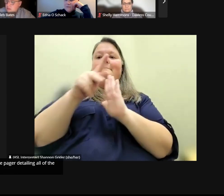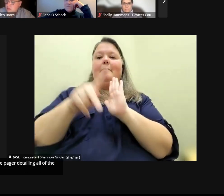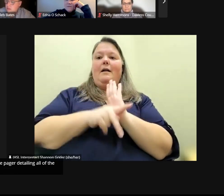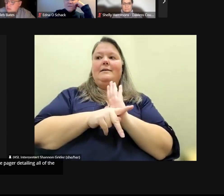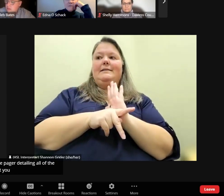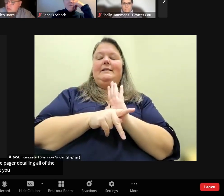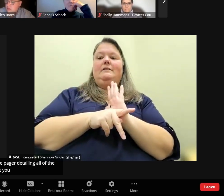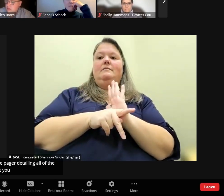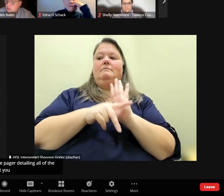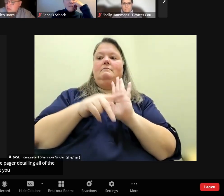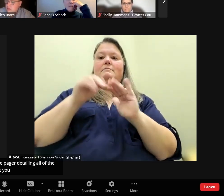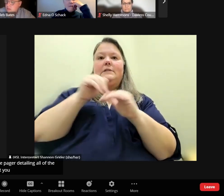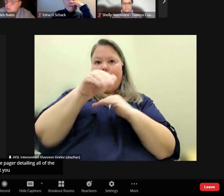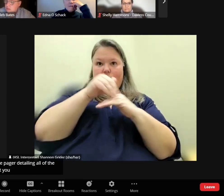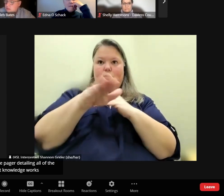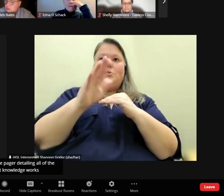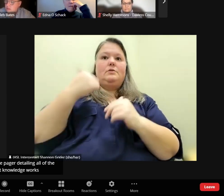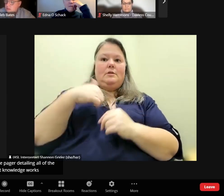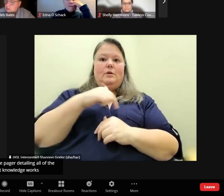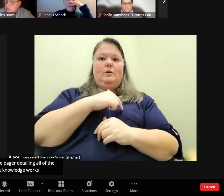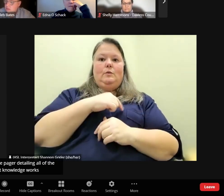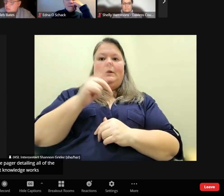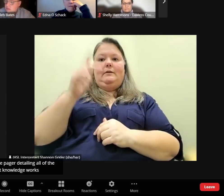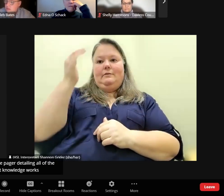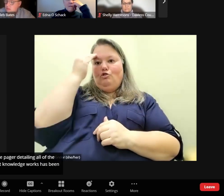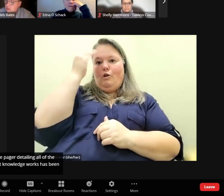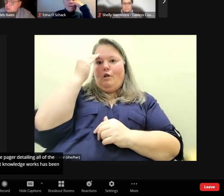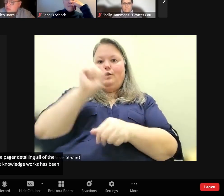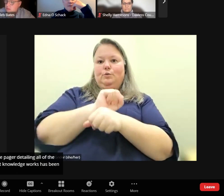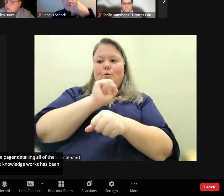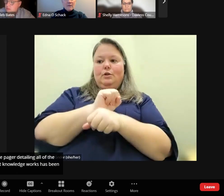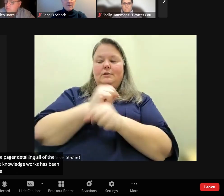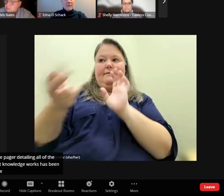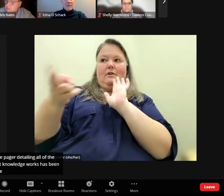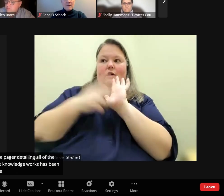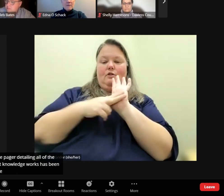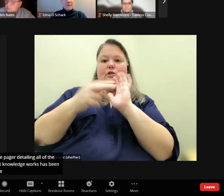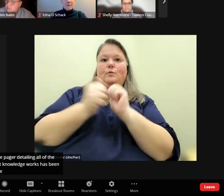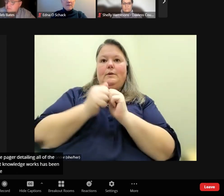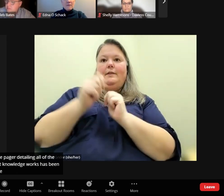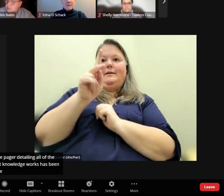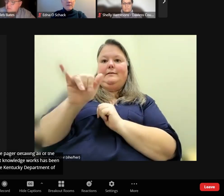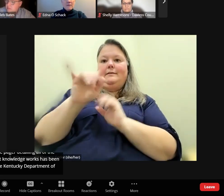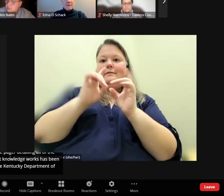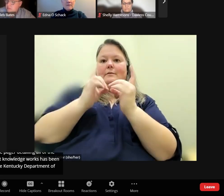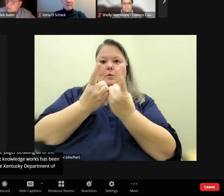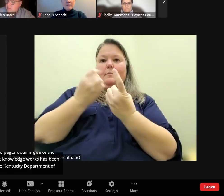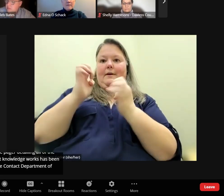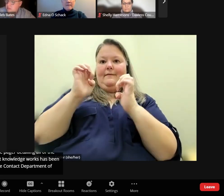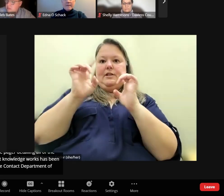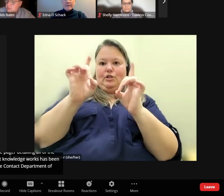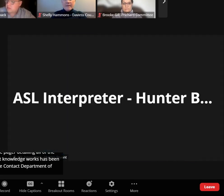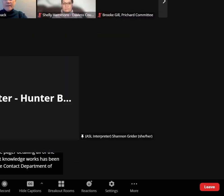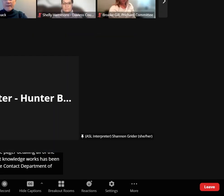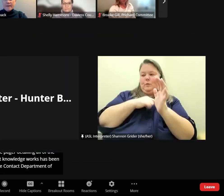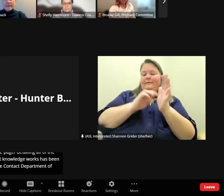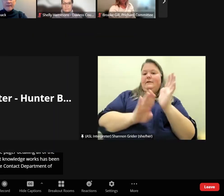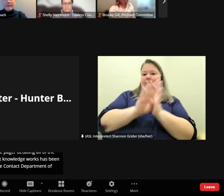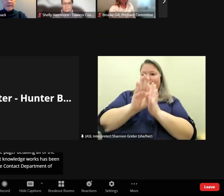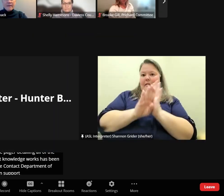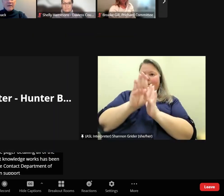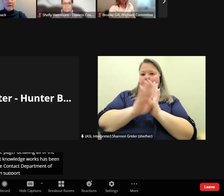KnowledgeWorks has been under contract with the Kentucky Department of Education to develop in support of this